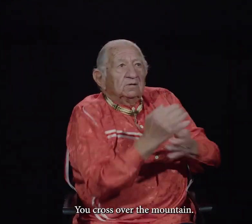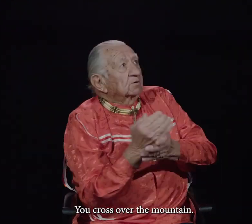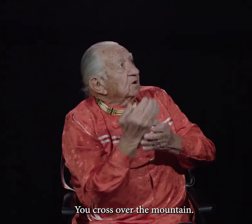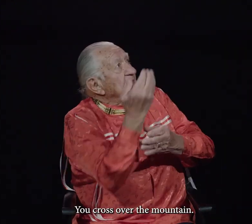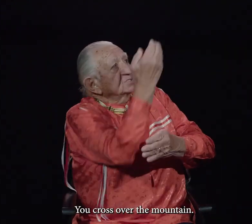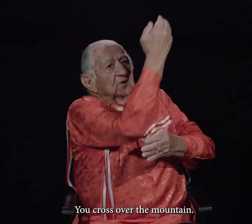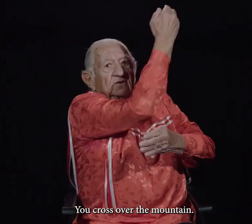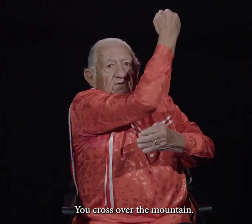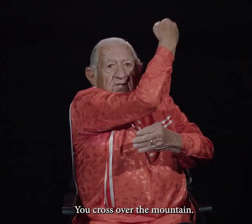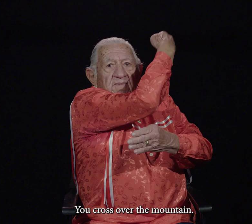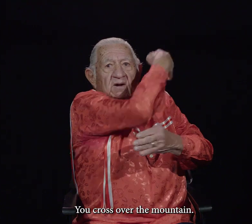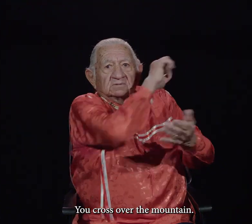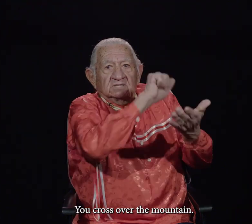you cross over the mountain.